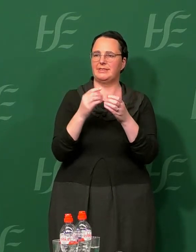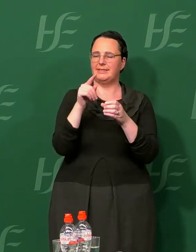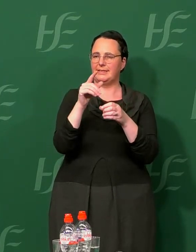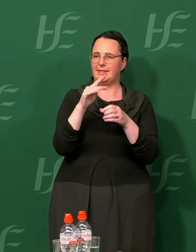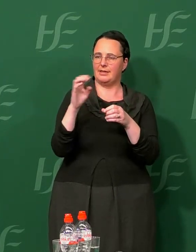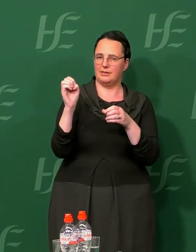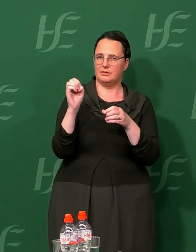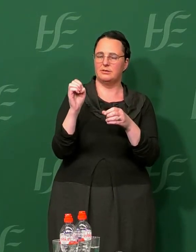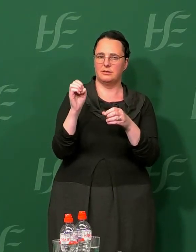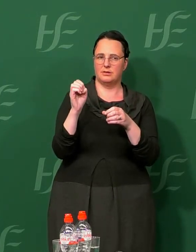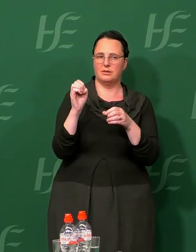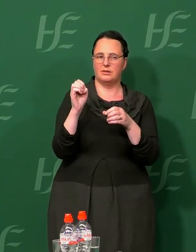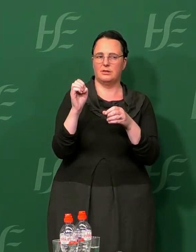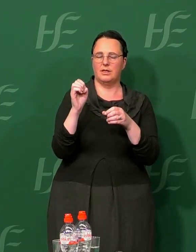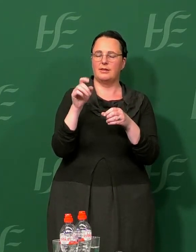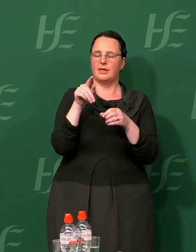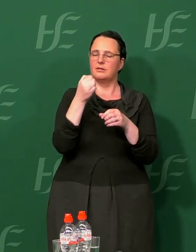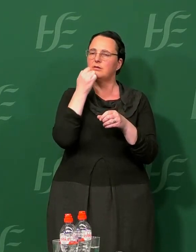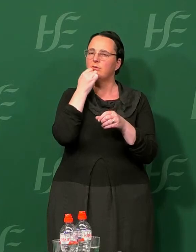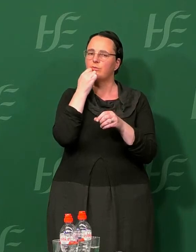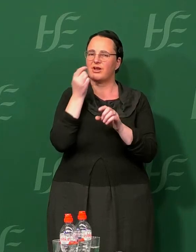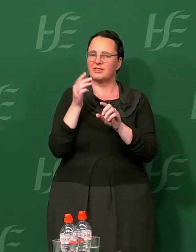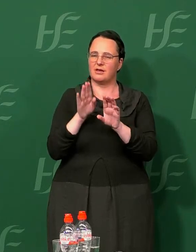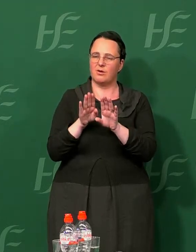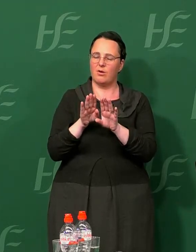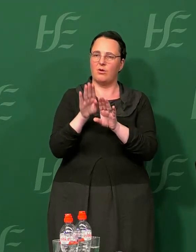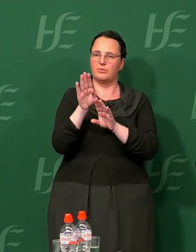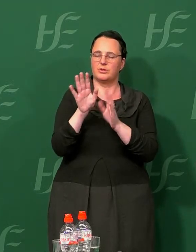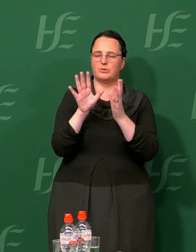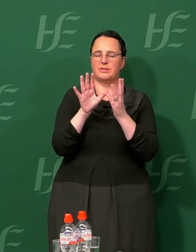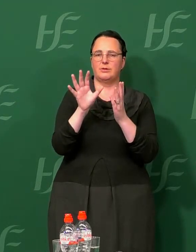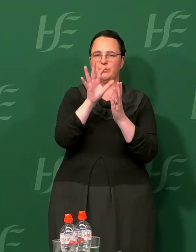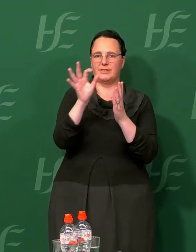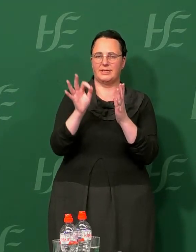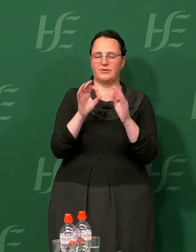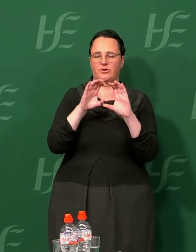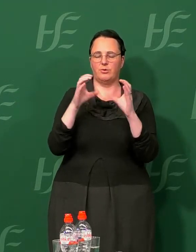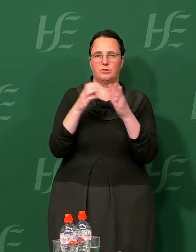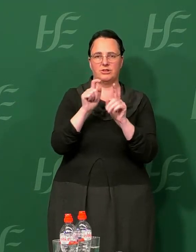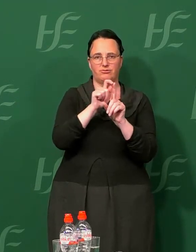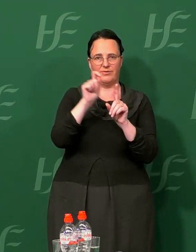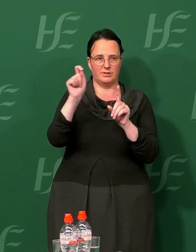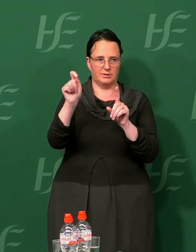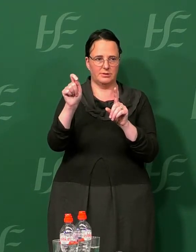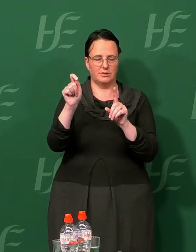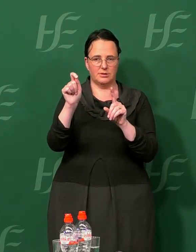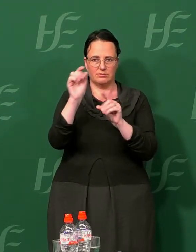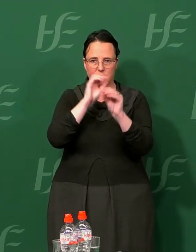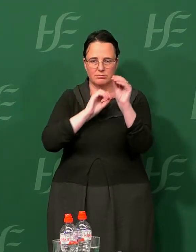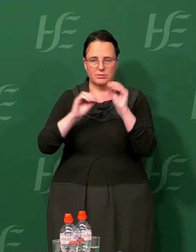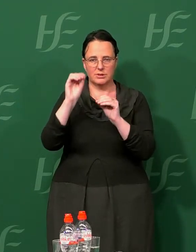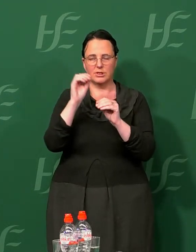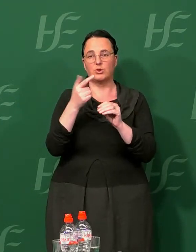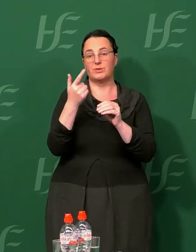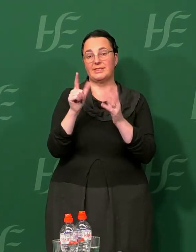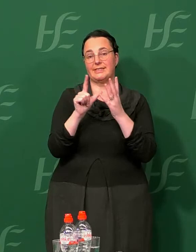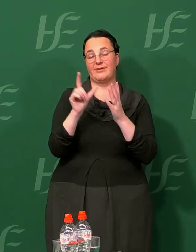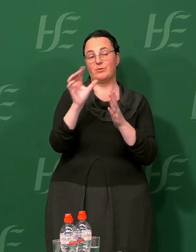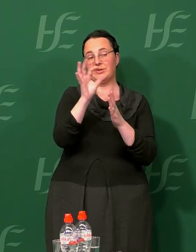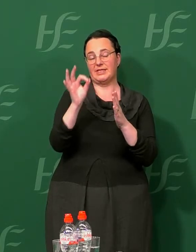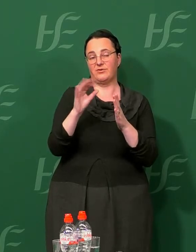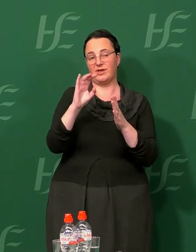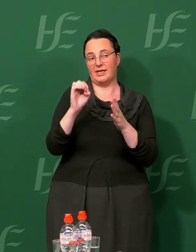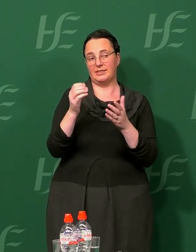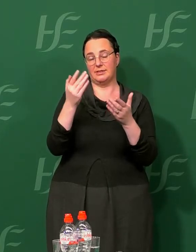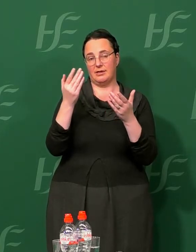SG dropout. That's now risen to 10% of community referrals there. So in that particular lab, 27% of cases